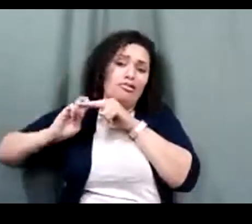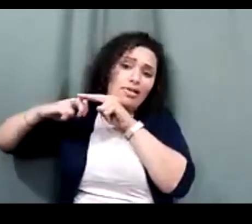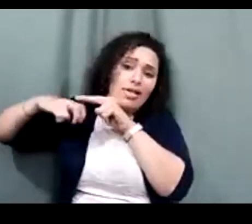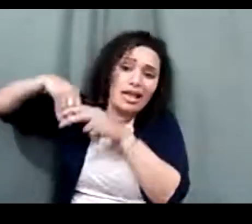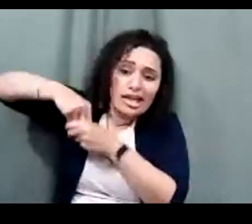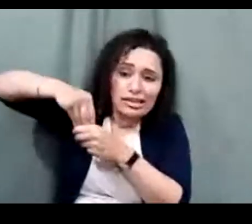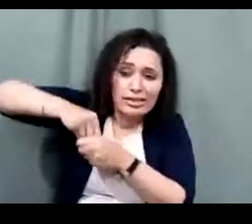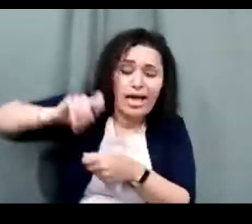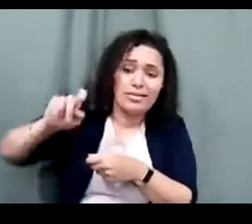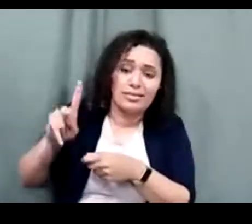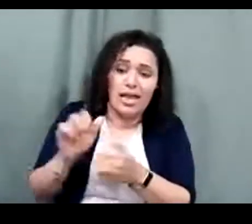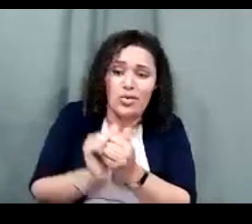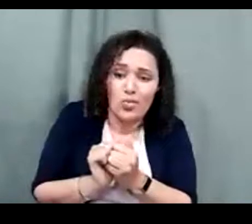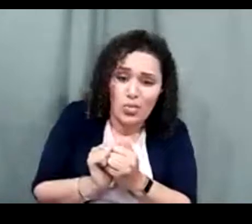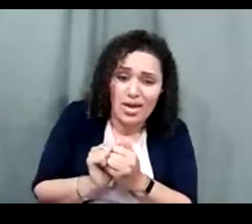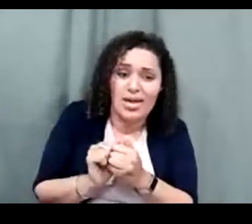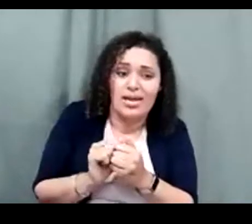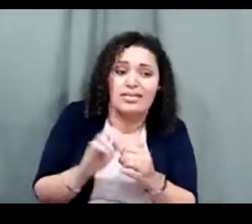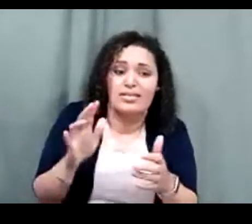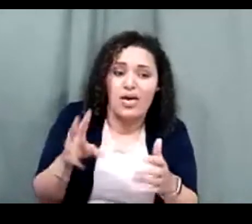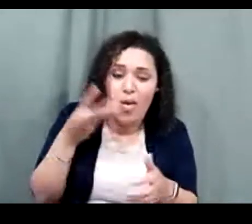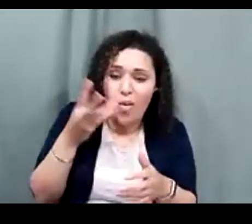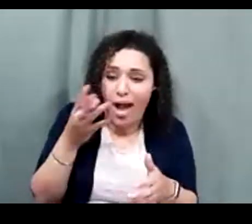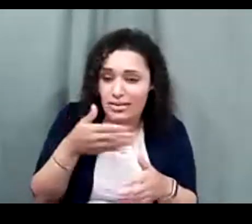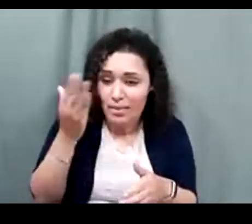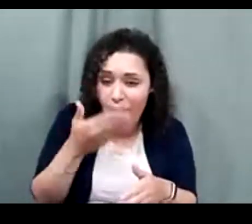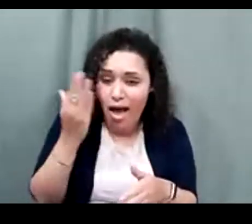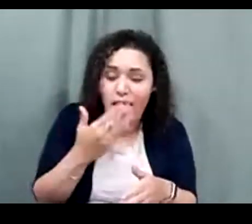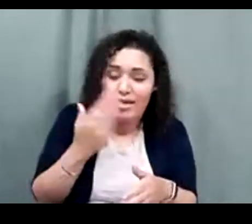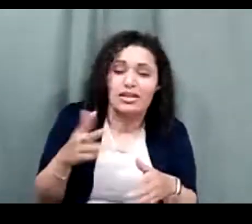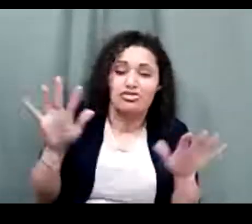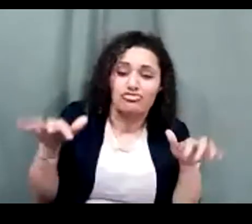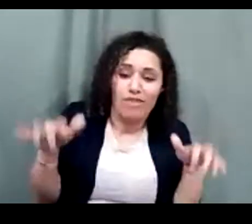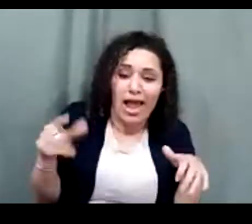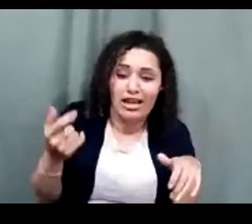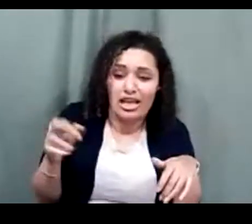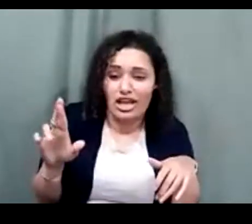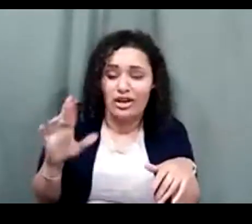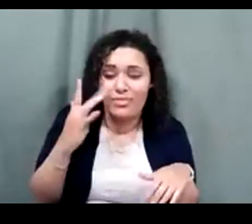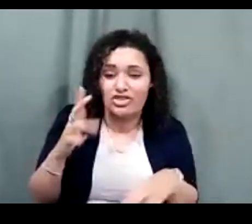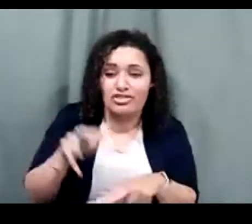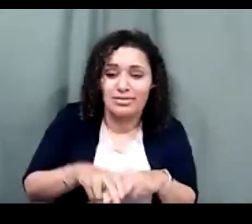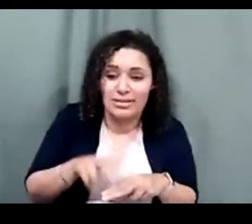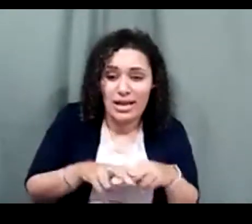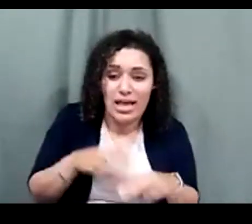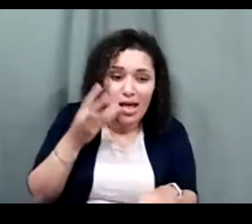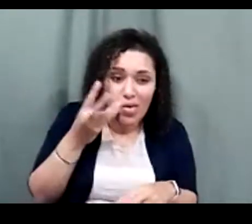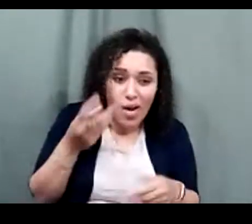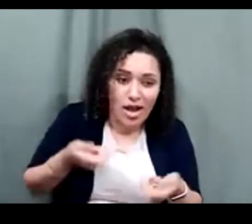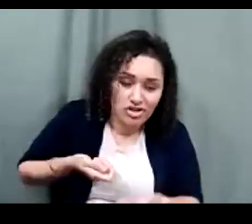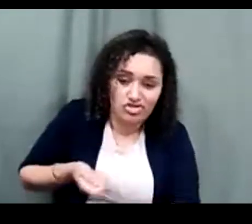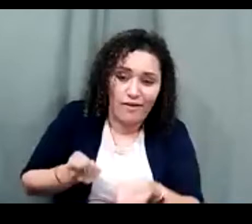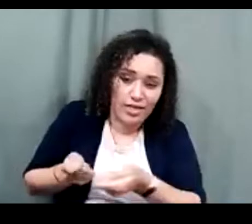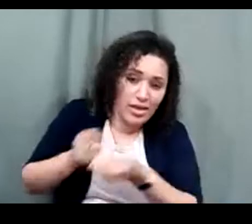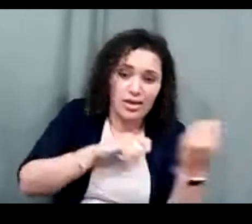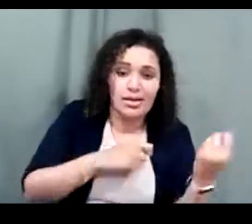full of wine smells. Yeah, and your rain gear because you're sitting in wine and then shoveling all the skins and